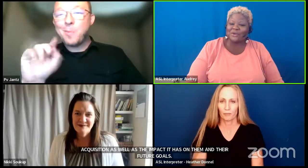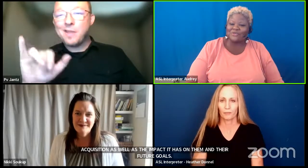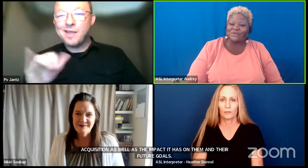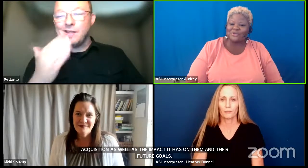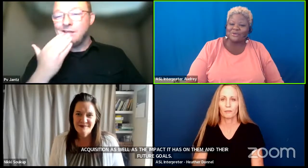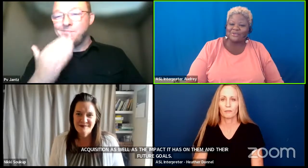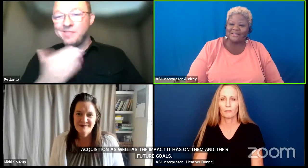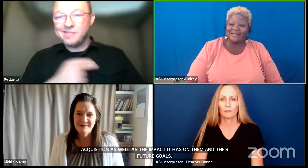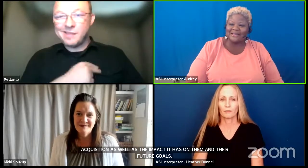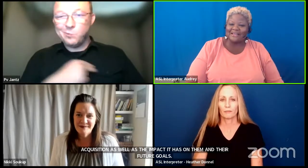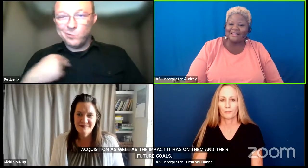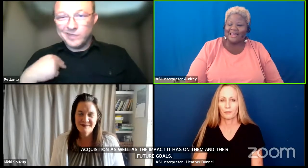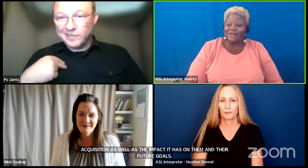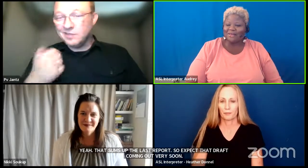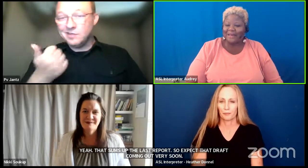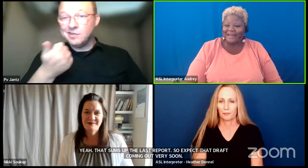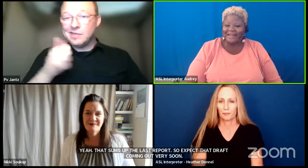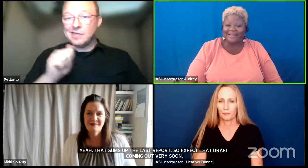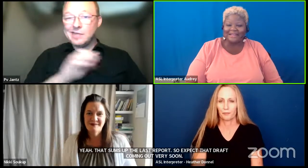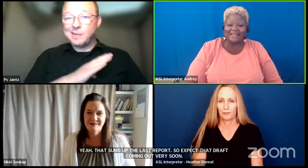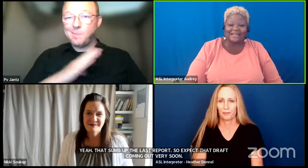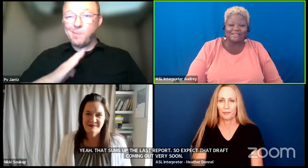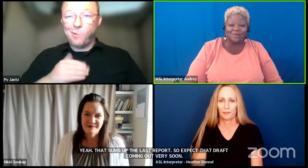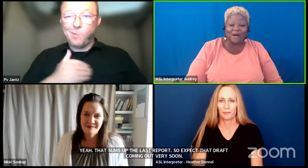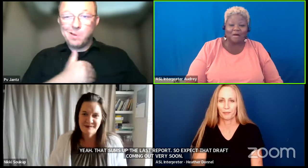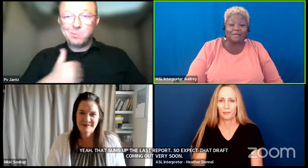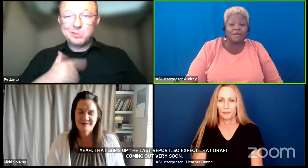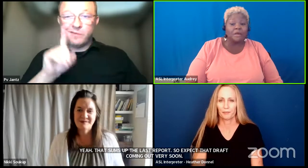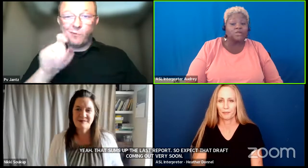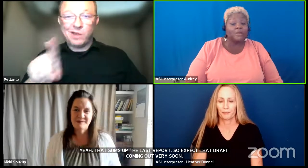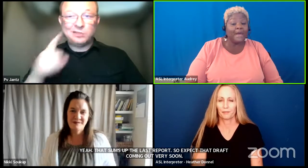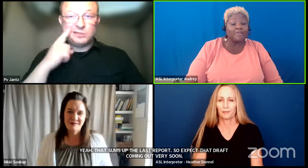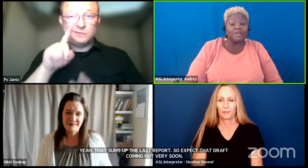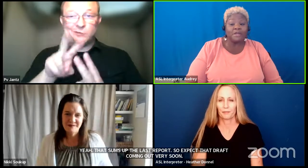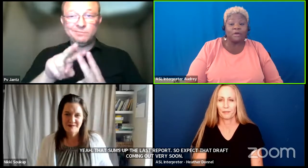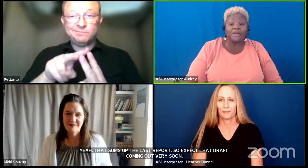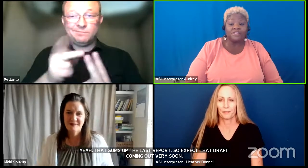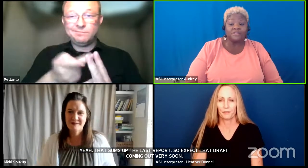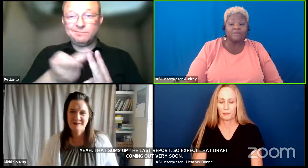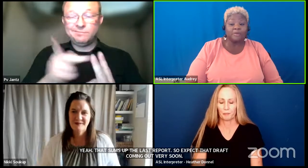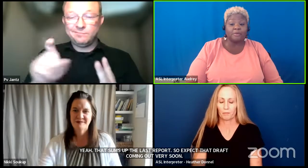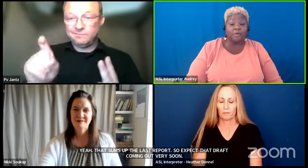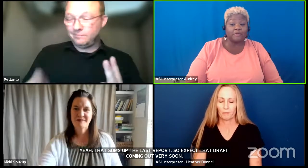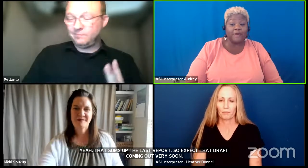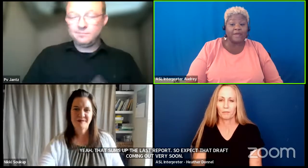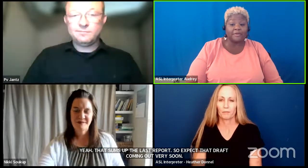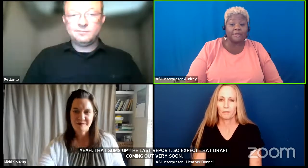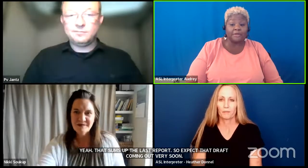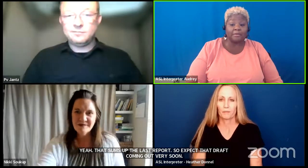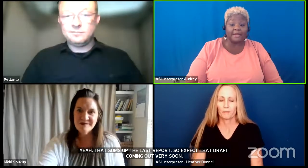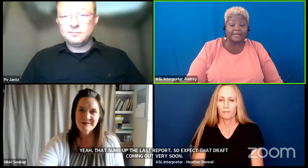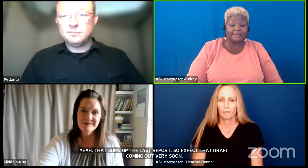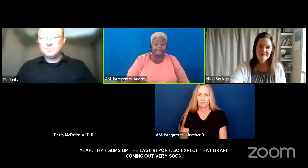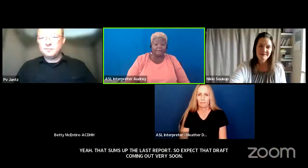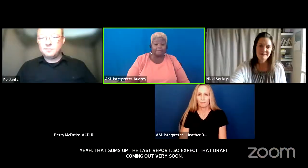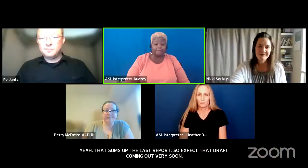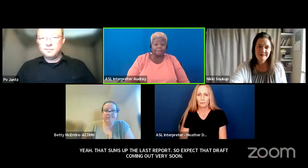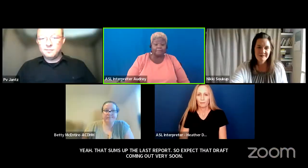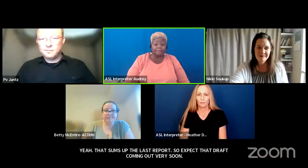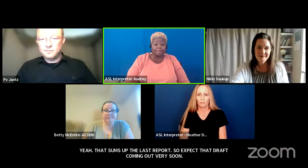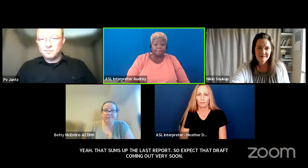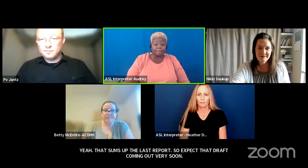Wonderful, wonderful news. Thank you, Betty and Nikki as well. Do we have any questions from the board for either Nikki or Betty at this